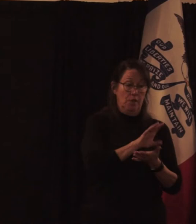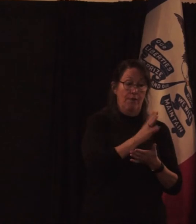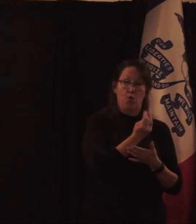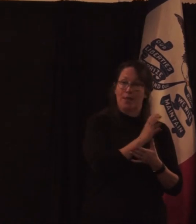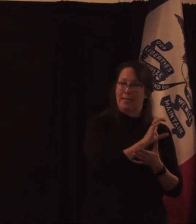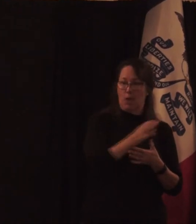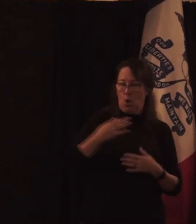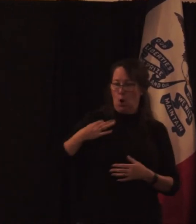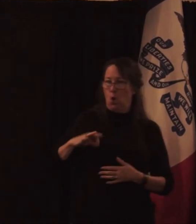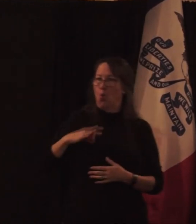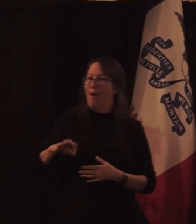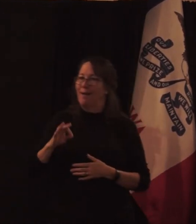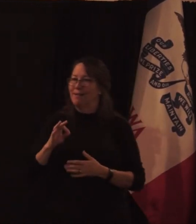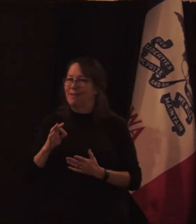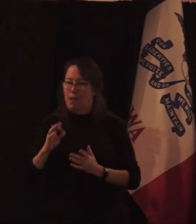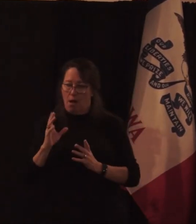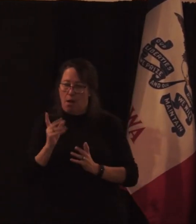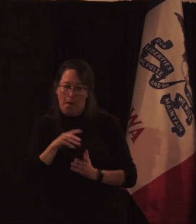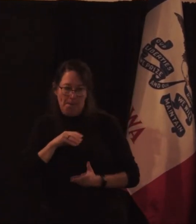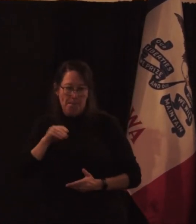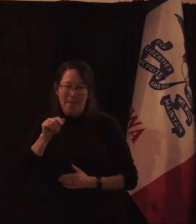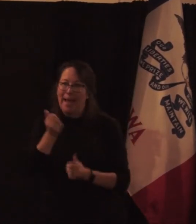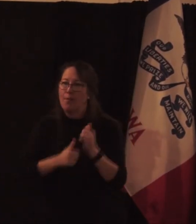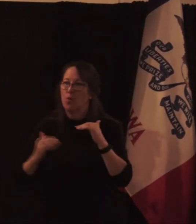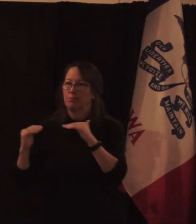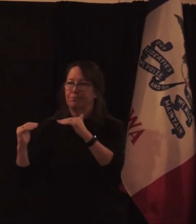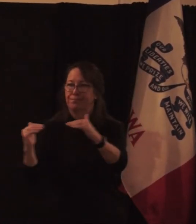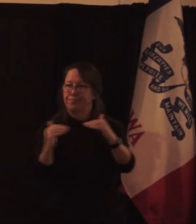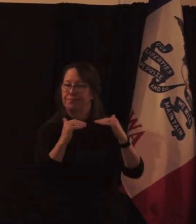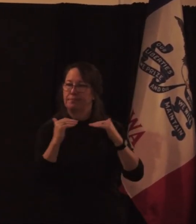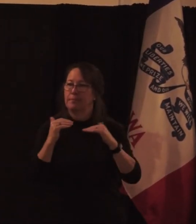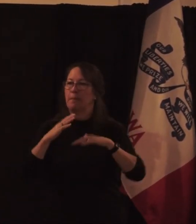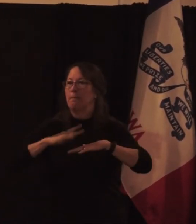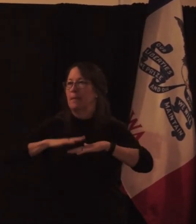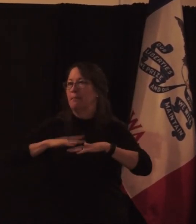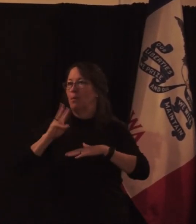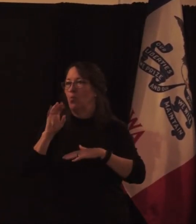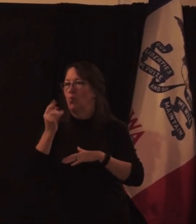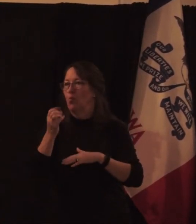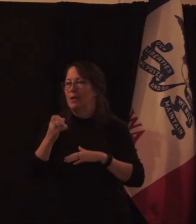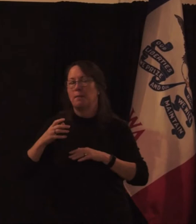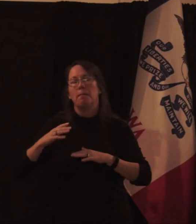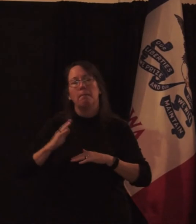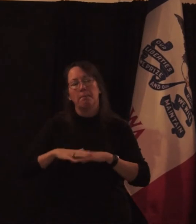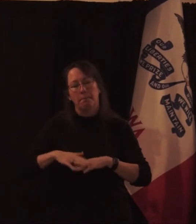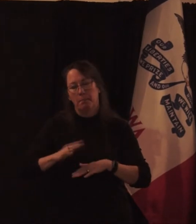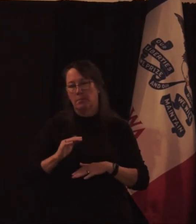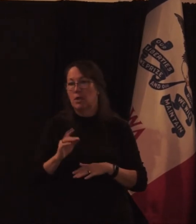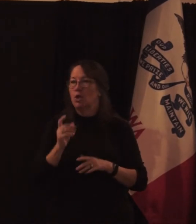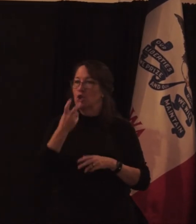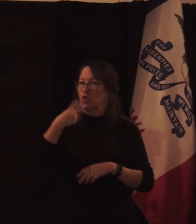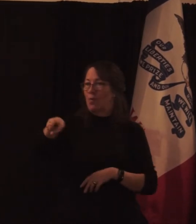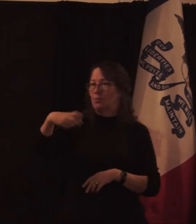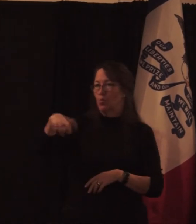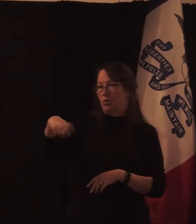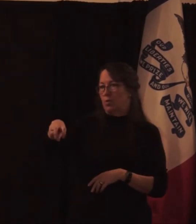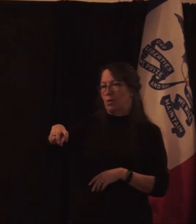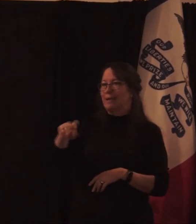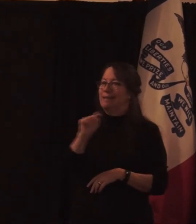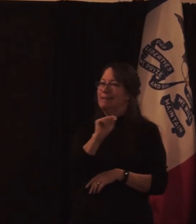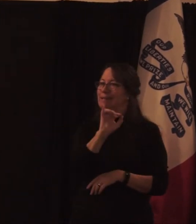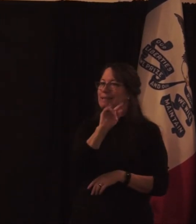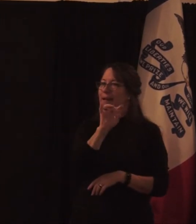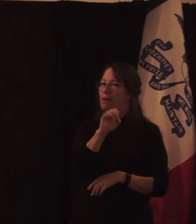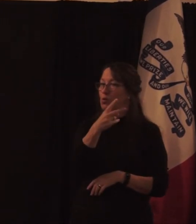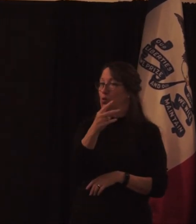give some credits to employers to make sure they pay everyone at least the minimum wage. Transportation. Title II